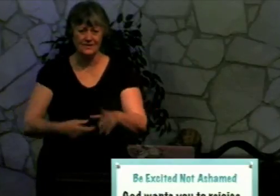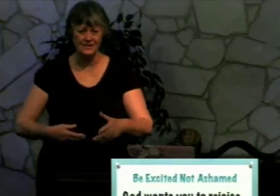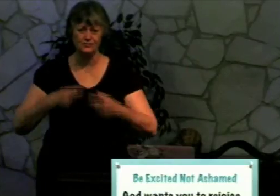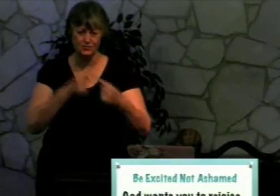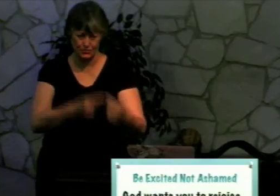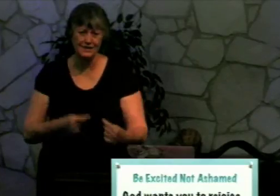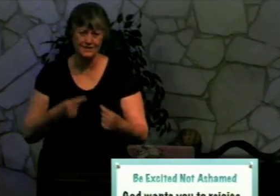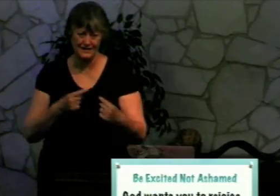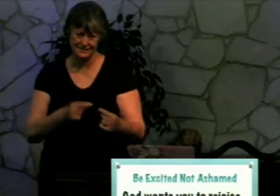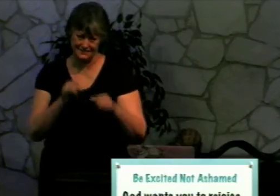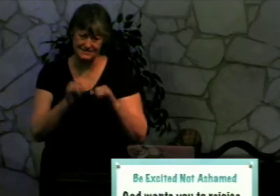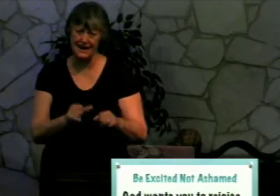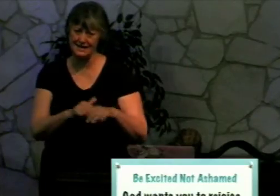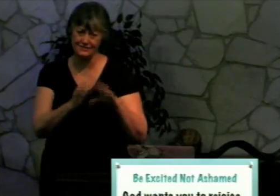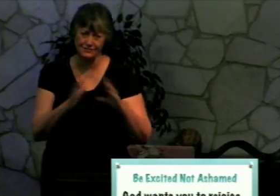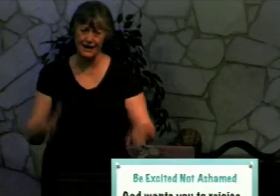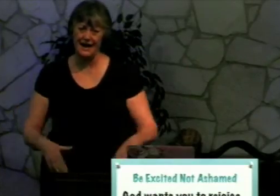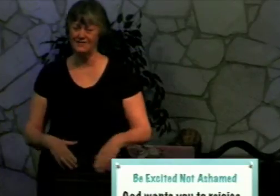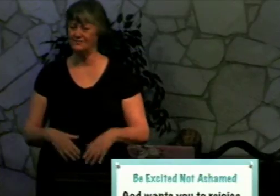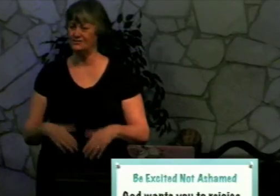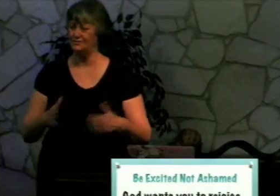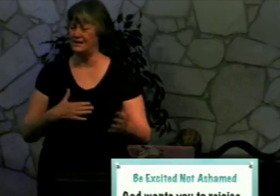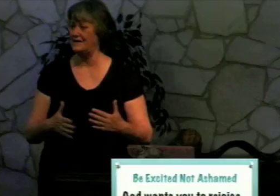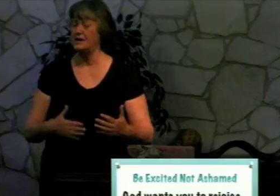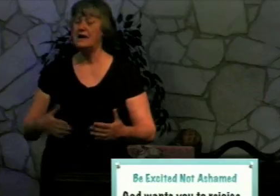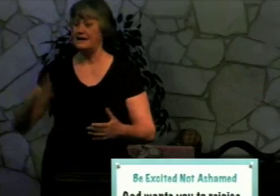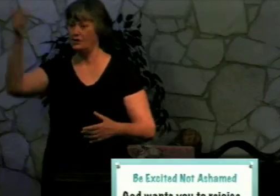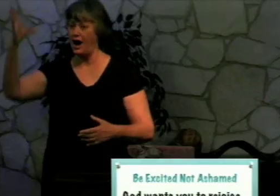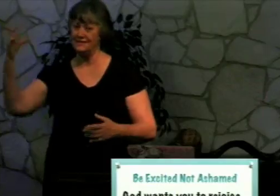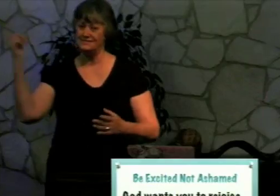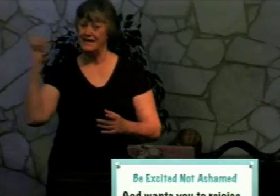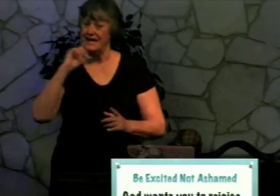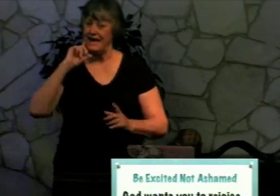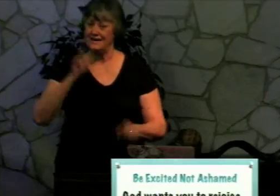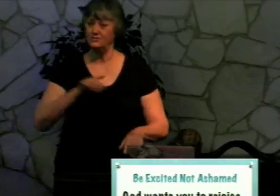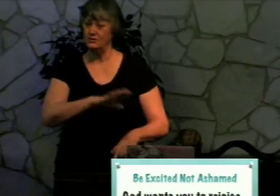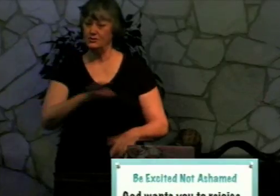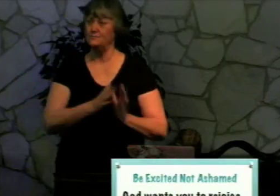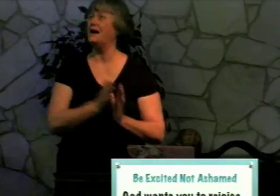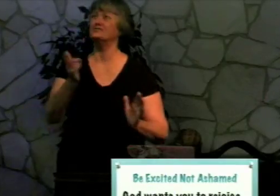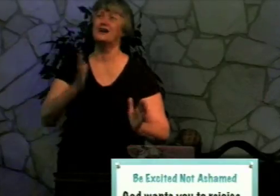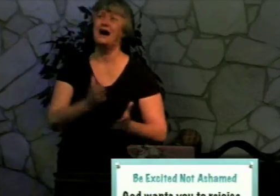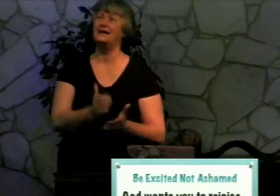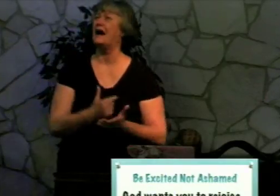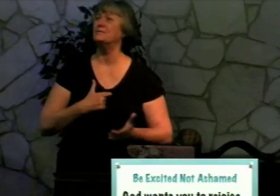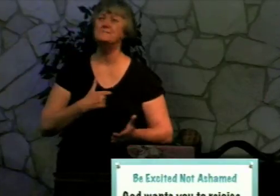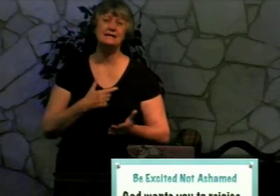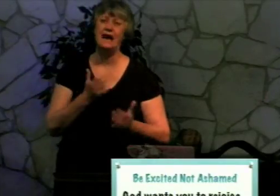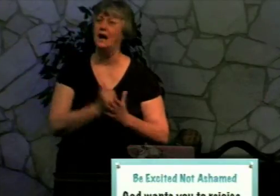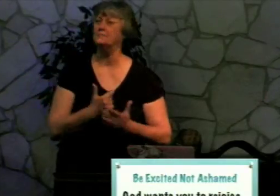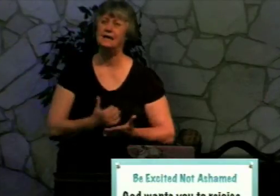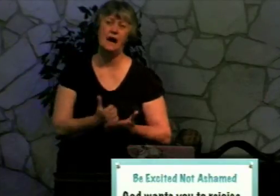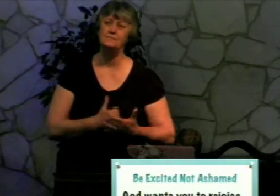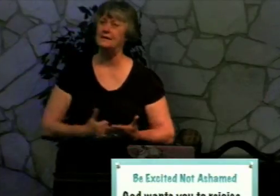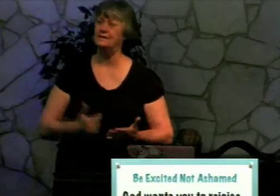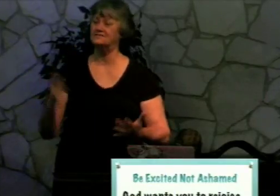that you're struggling to stay in your house or whatever, and God is answering your prayers, God, help me, and